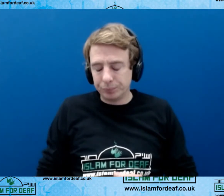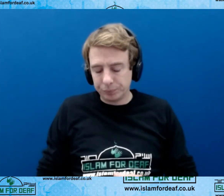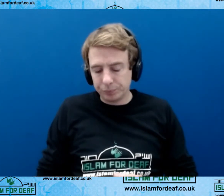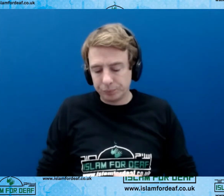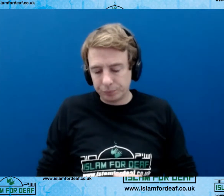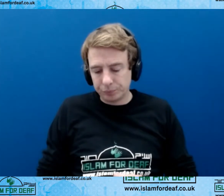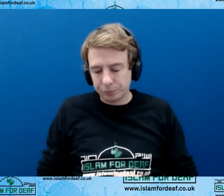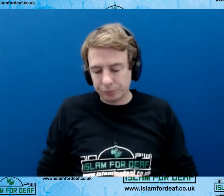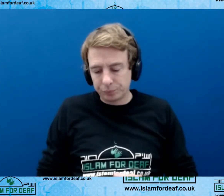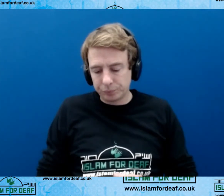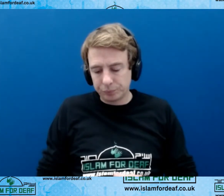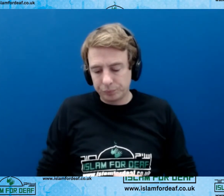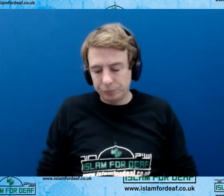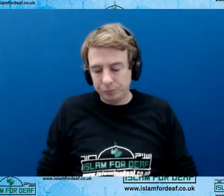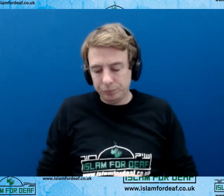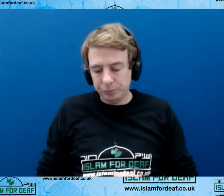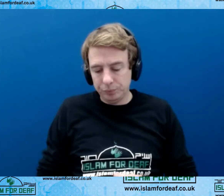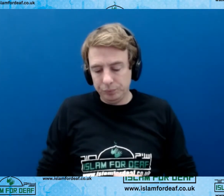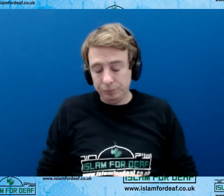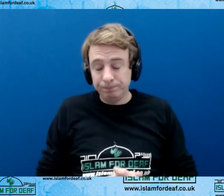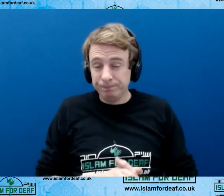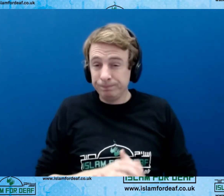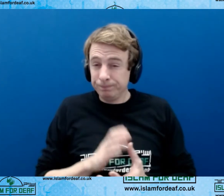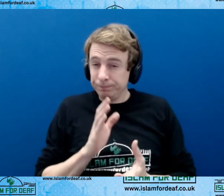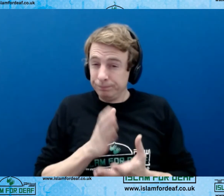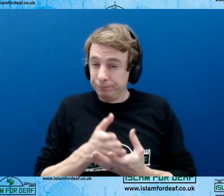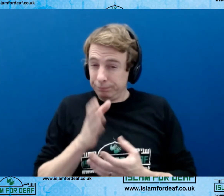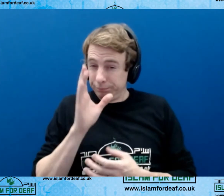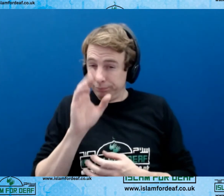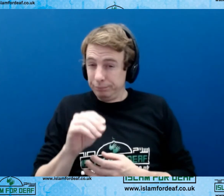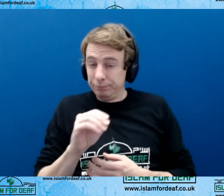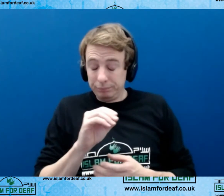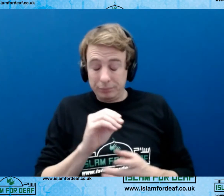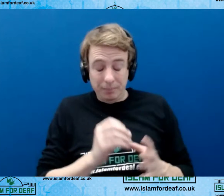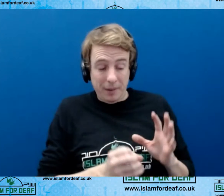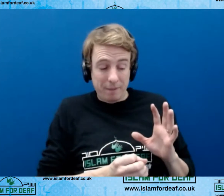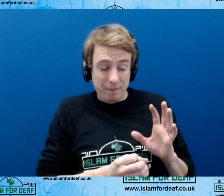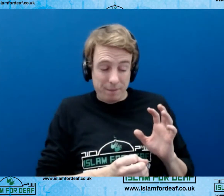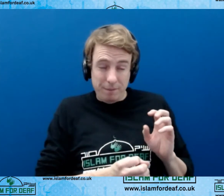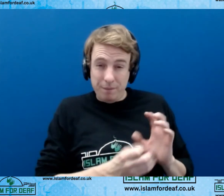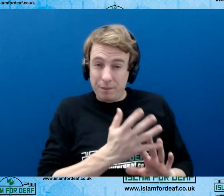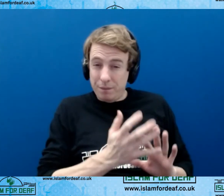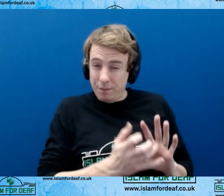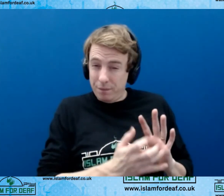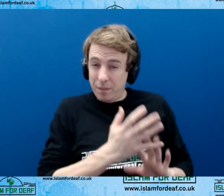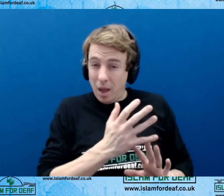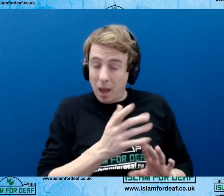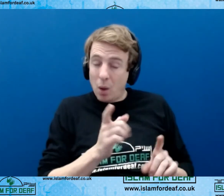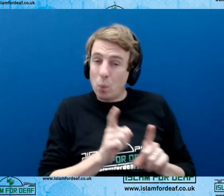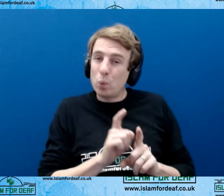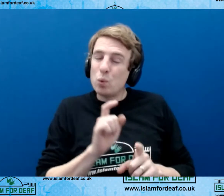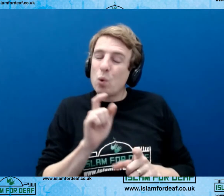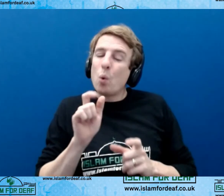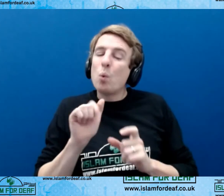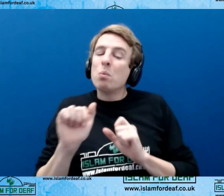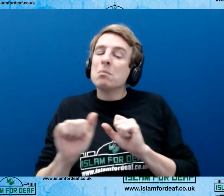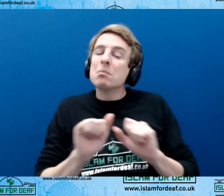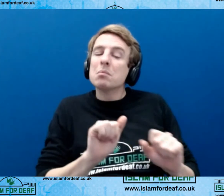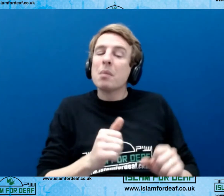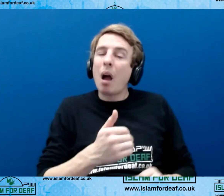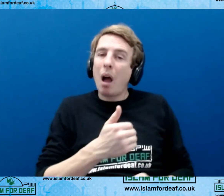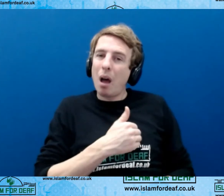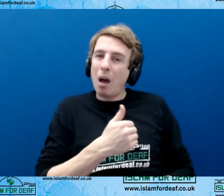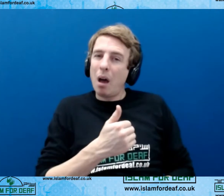And indeed, this fire, it will be closed up upon their hearts. And the hearts, they are the root